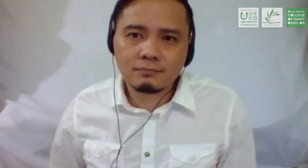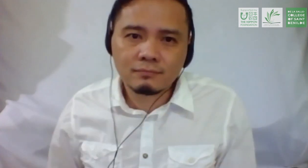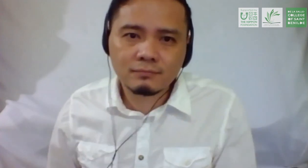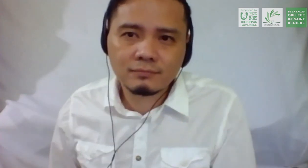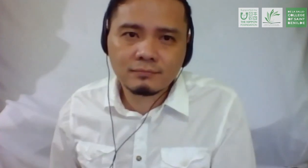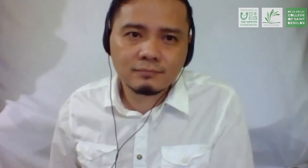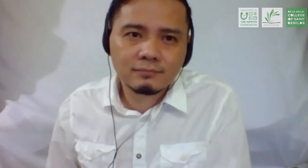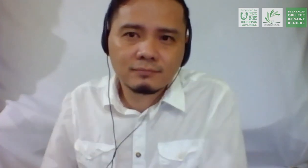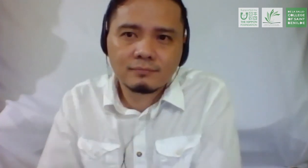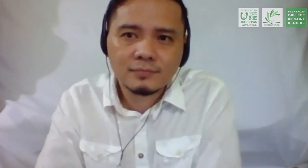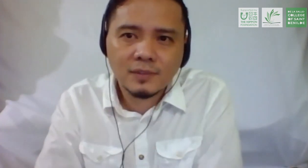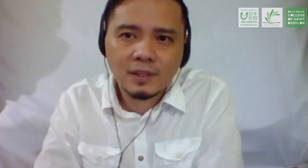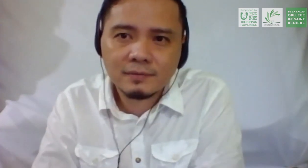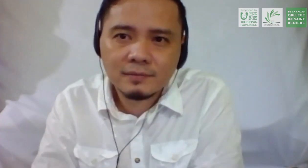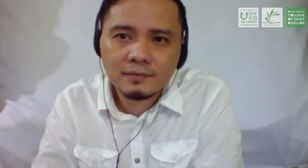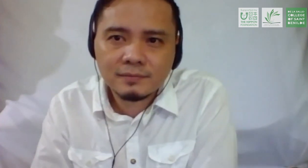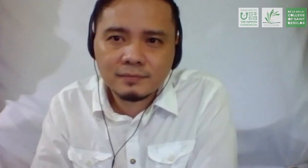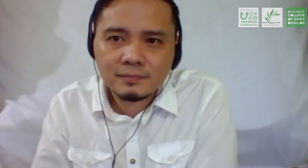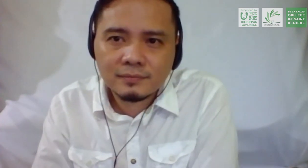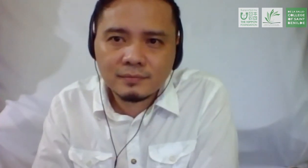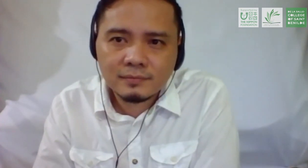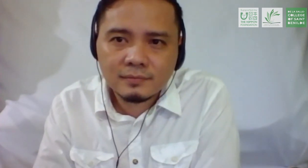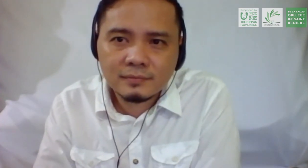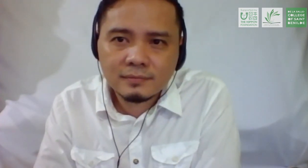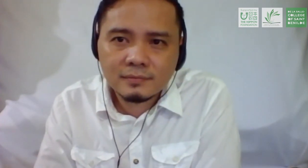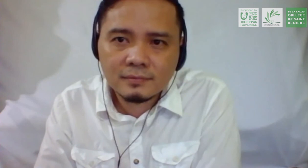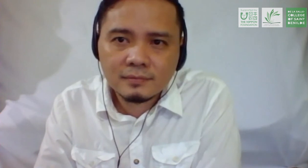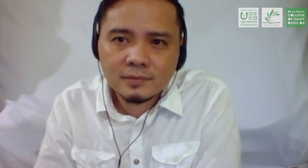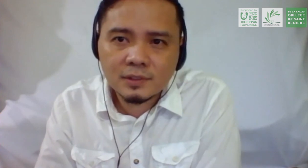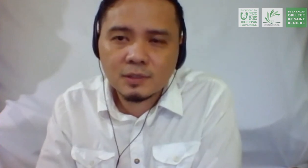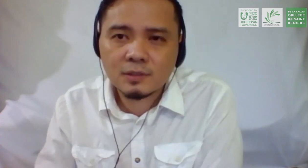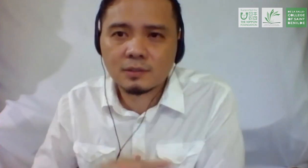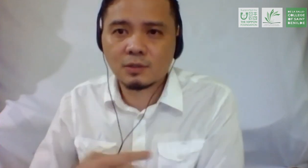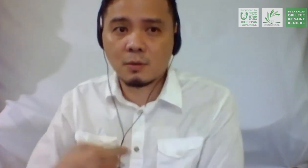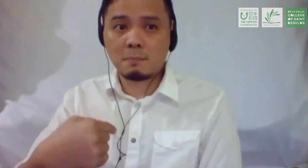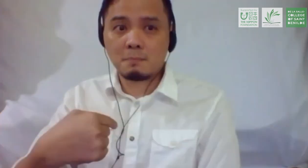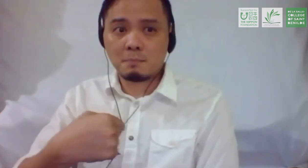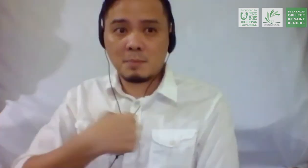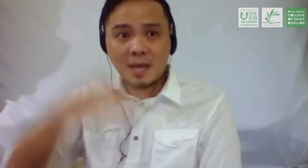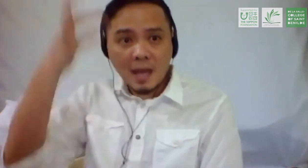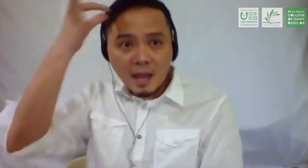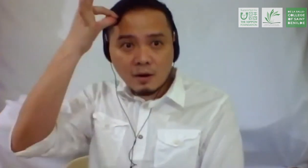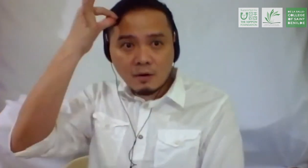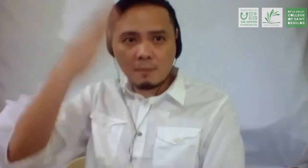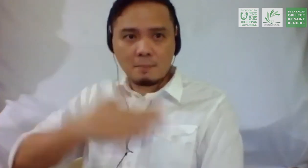Here you're okay. So it may be the same in Filipino Sign Language.